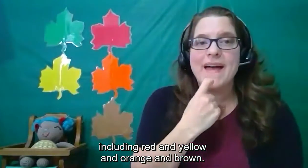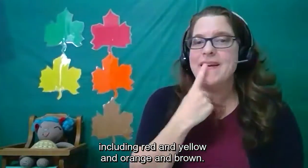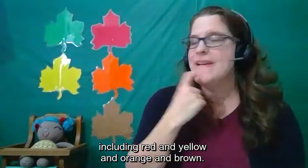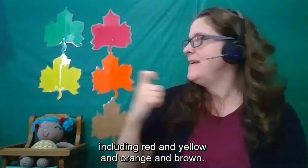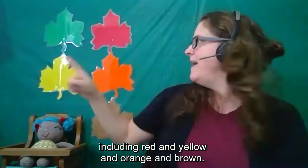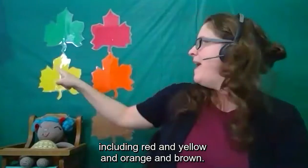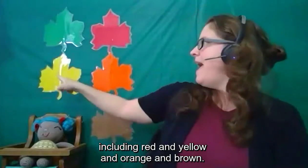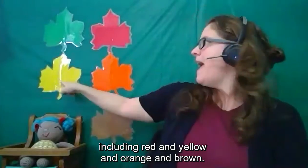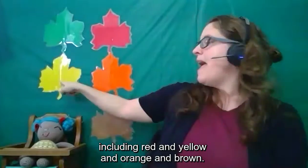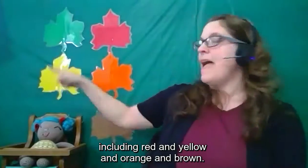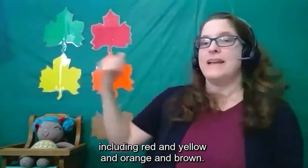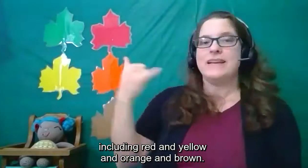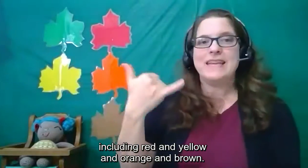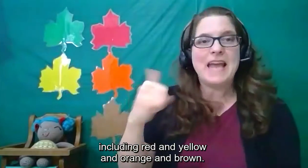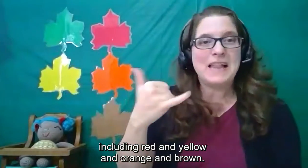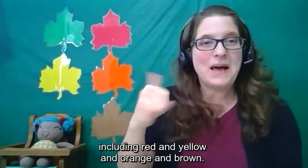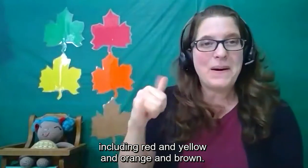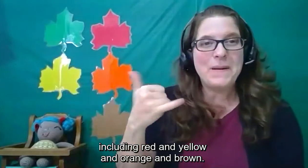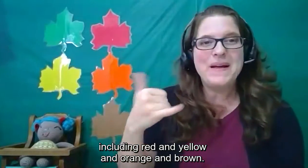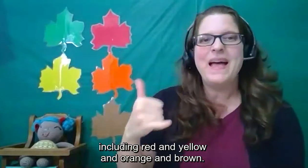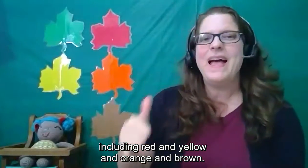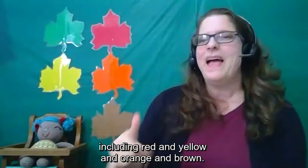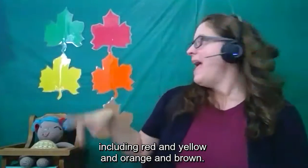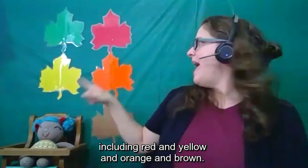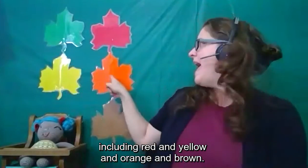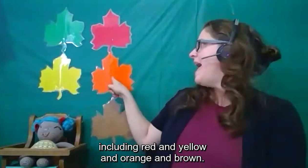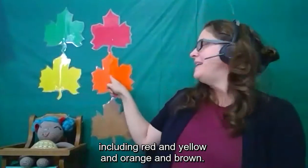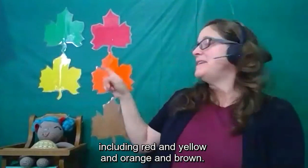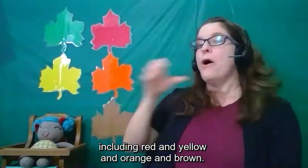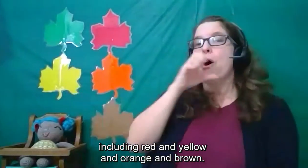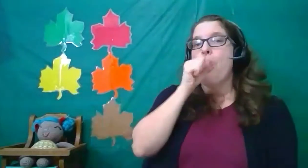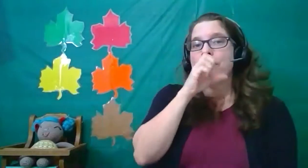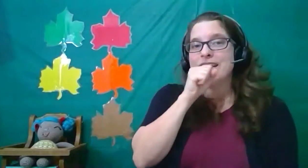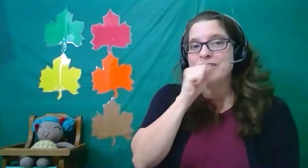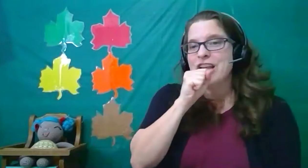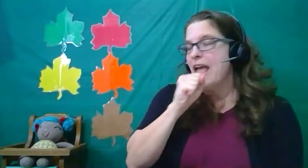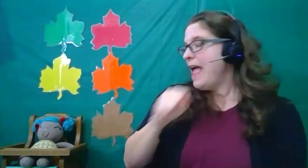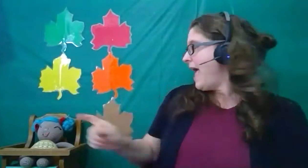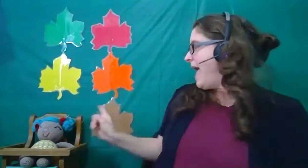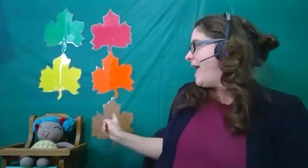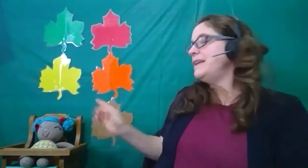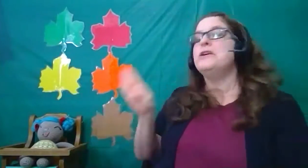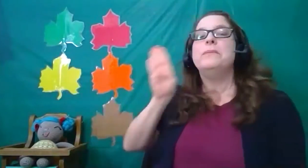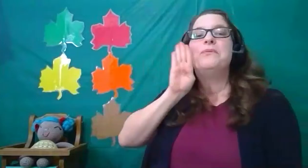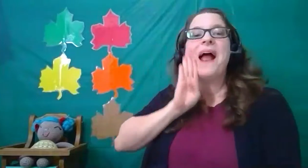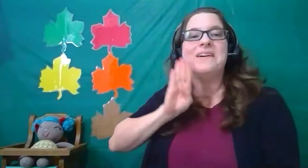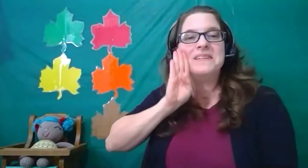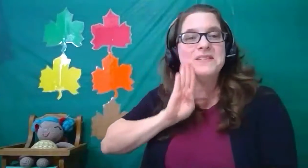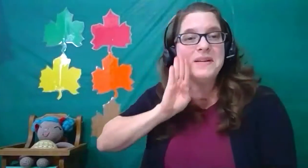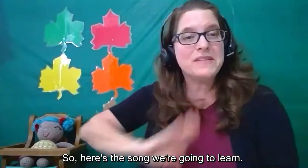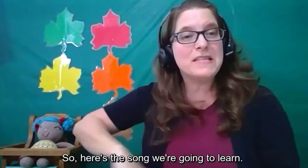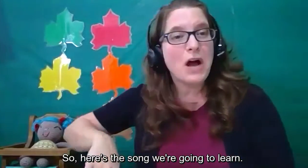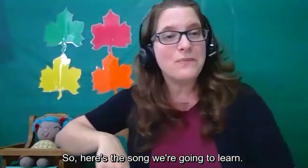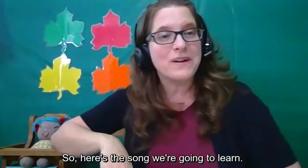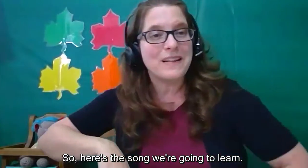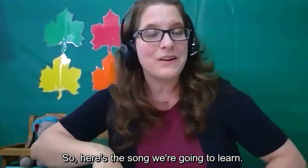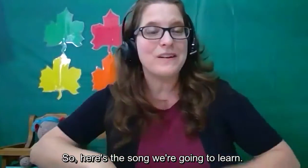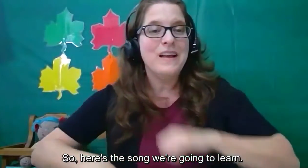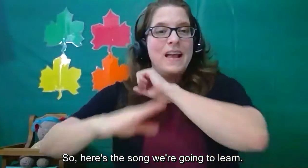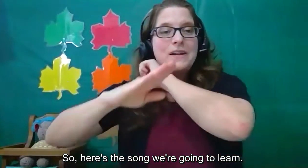red and yellow and orange and brown. So here's the song we're going to learn. It